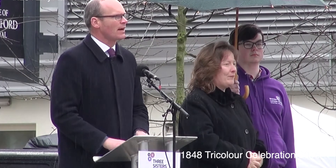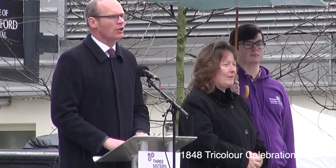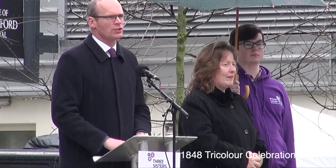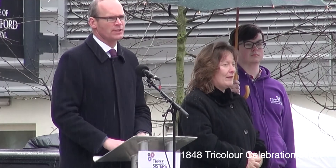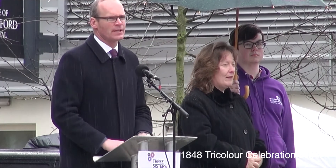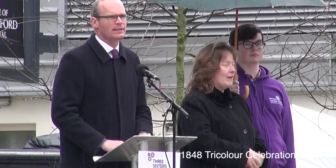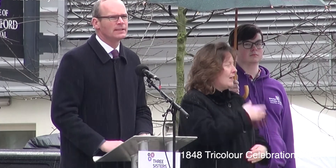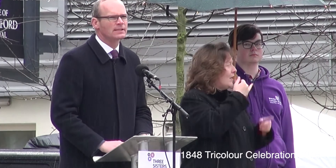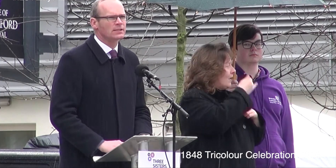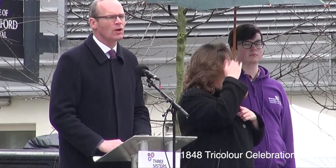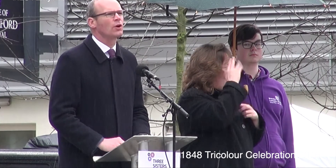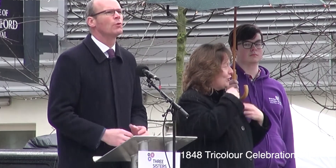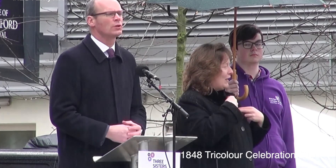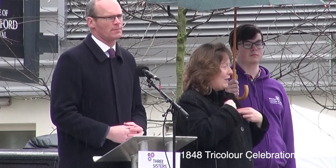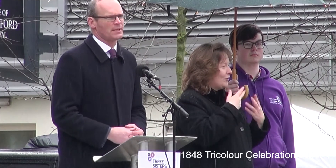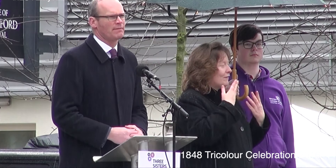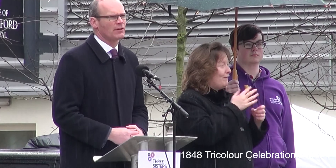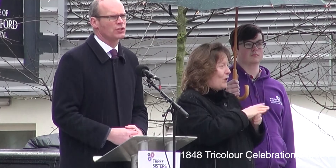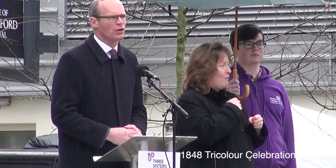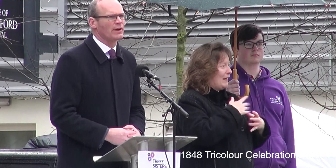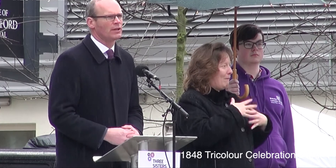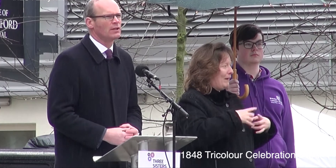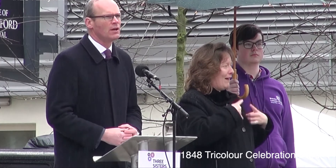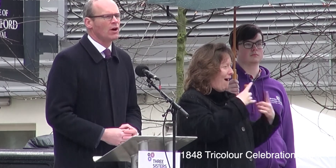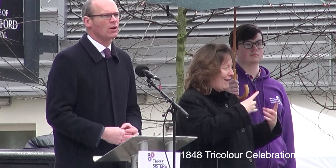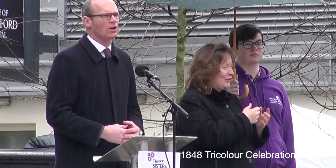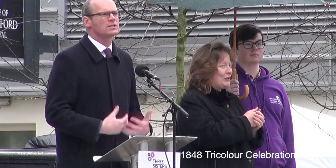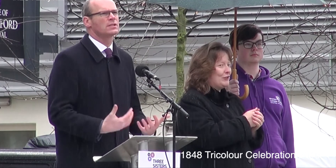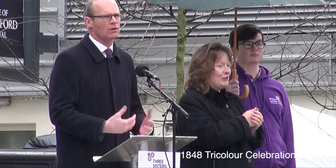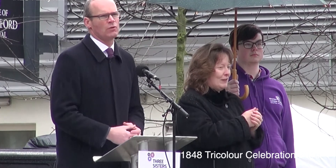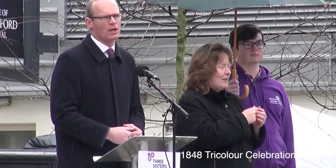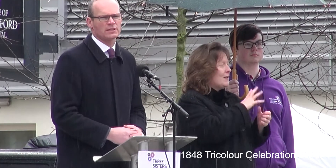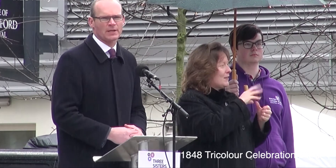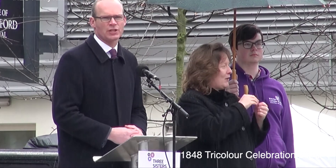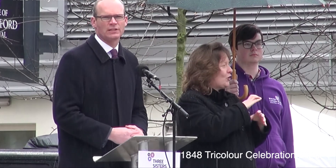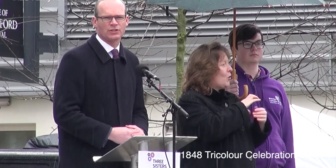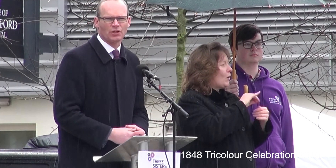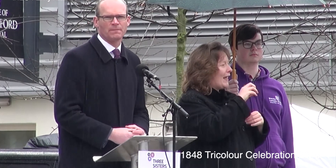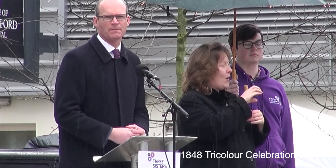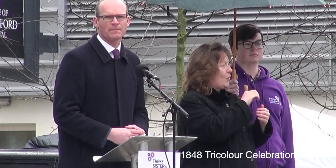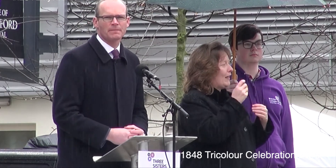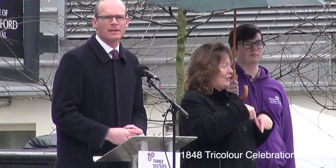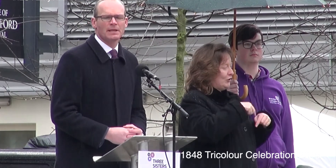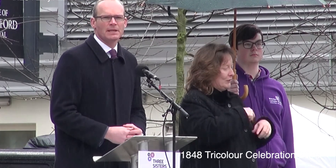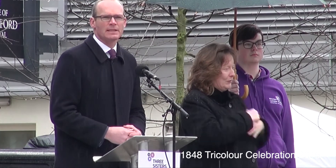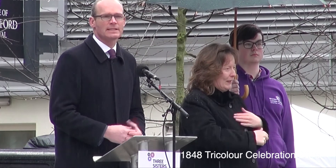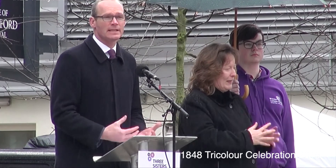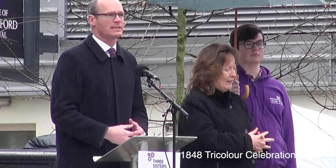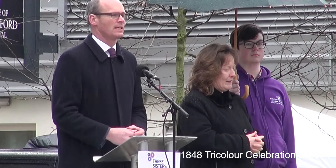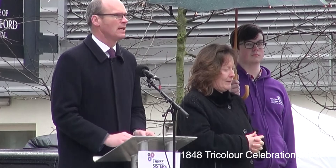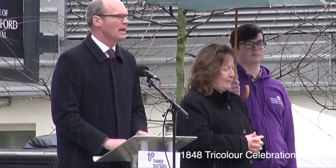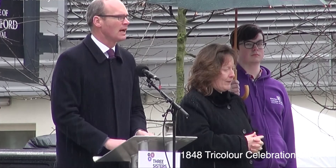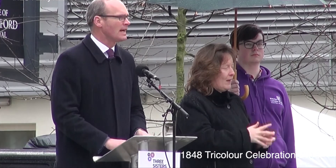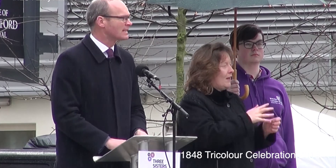As an tara cosanta is honor mór domsa bheann seo ar an ócáid stairiúil agus speisialta seo. This